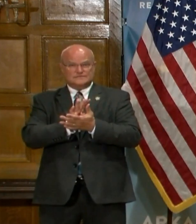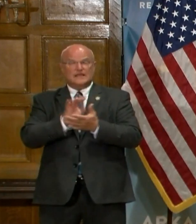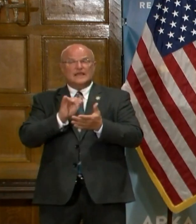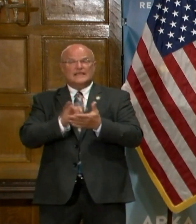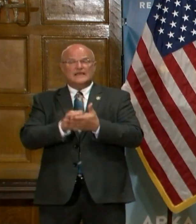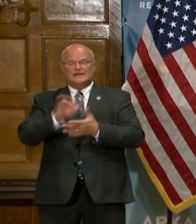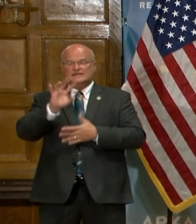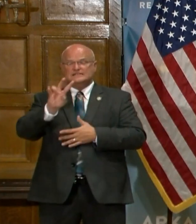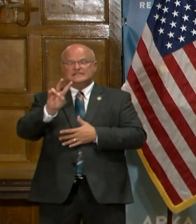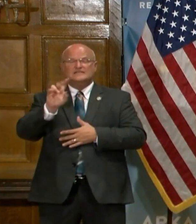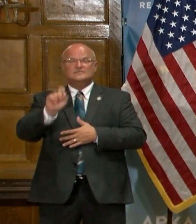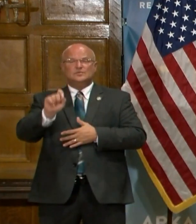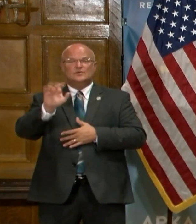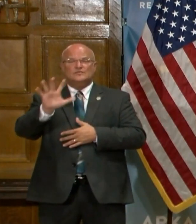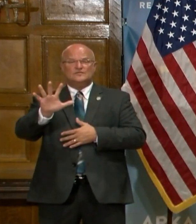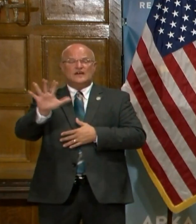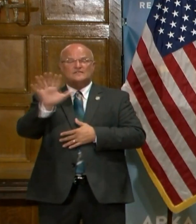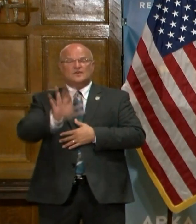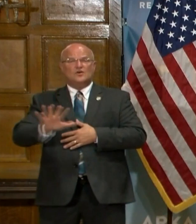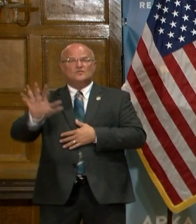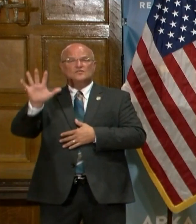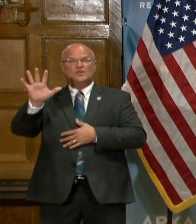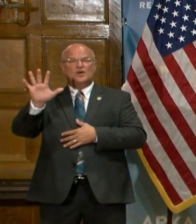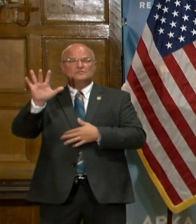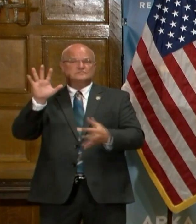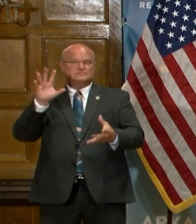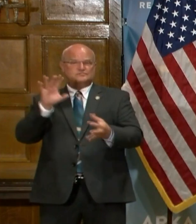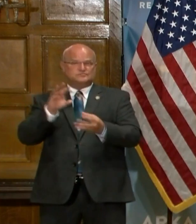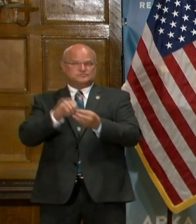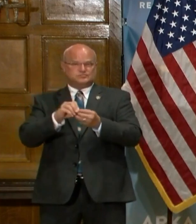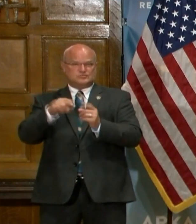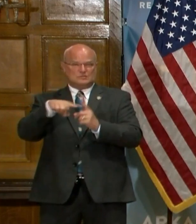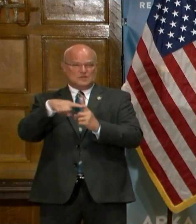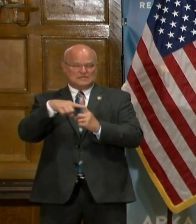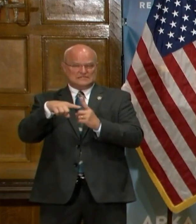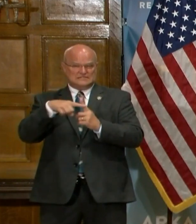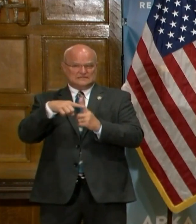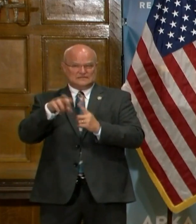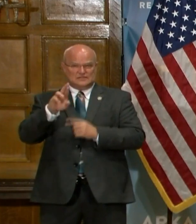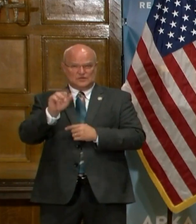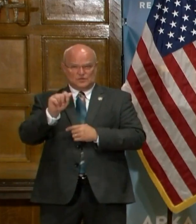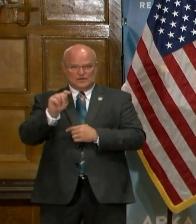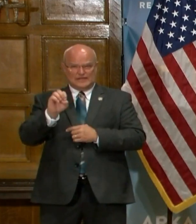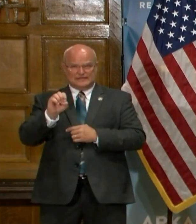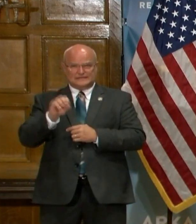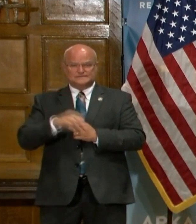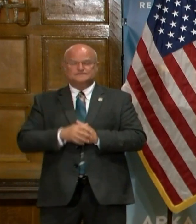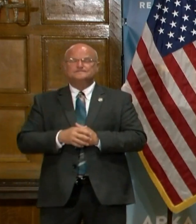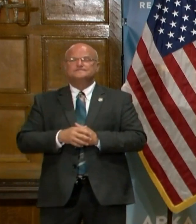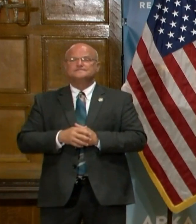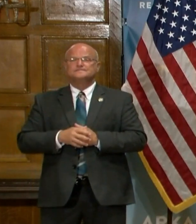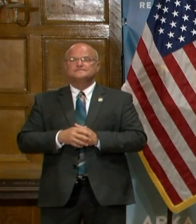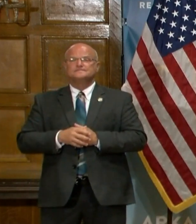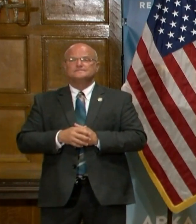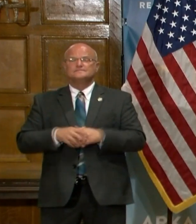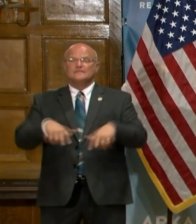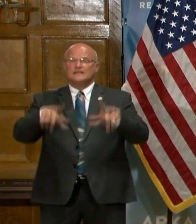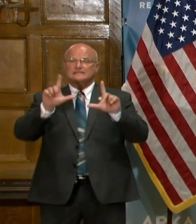a 7.5% overall cumulative positivity rate. If we go to our